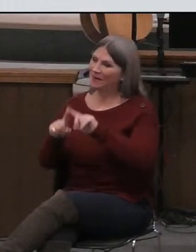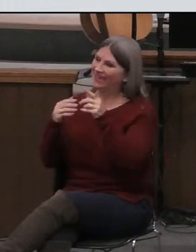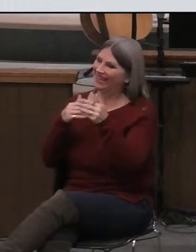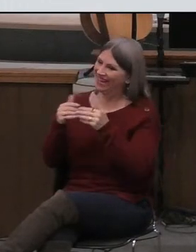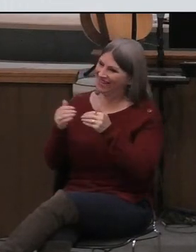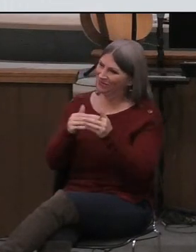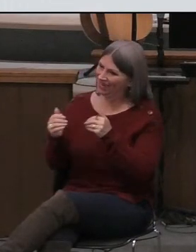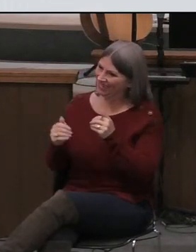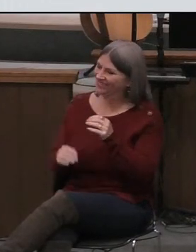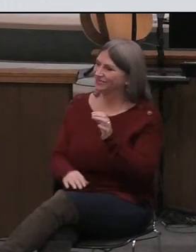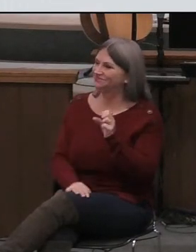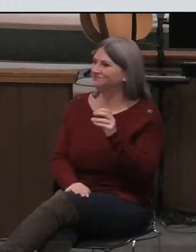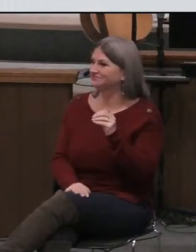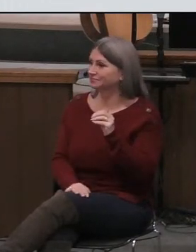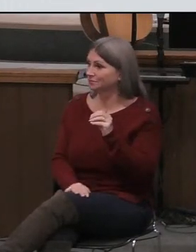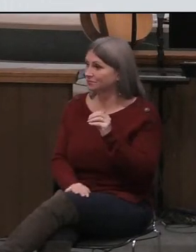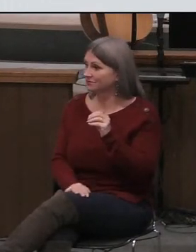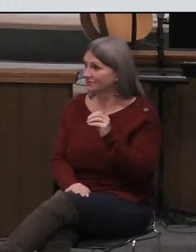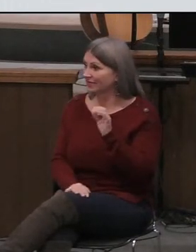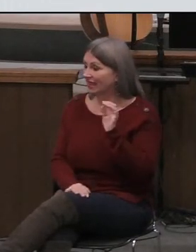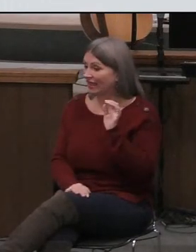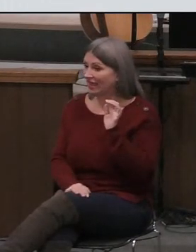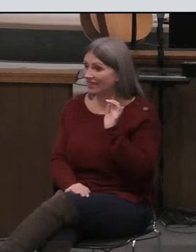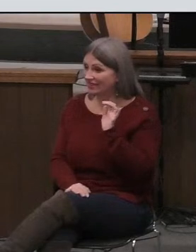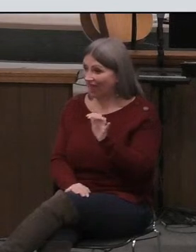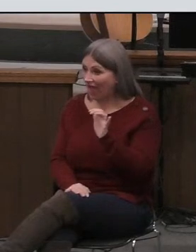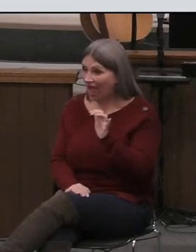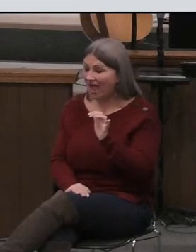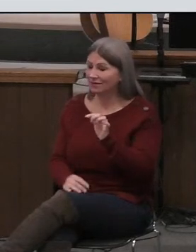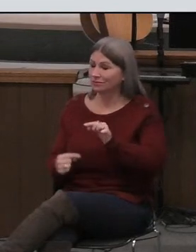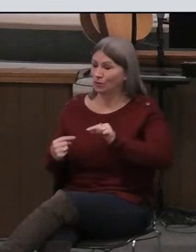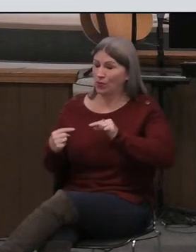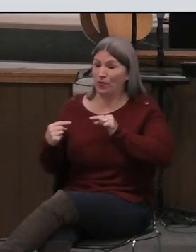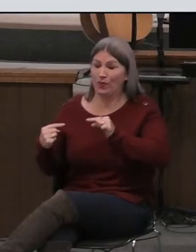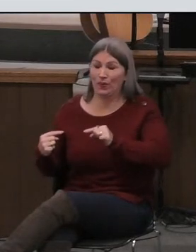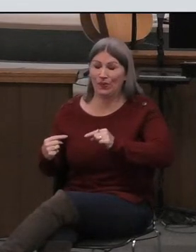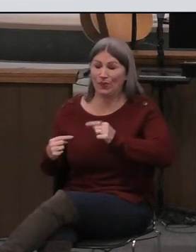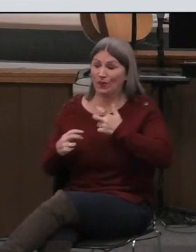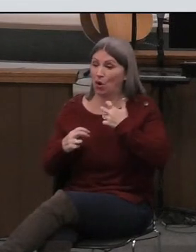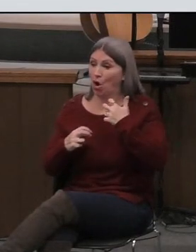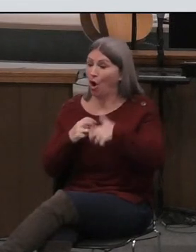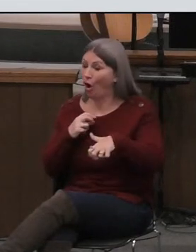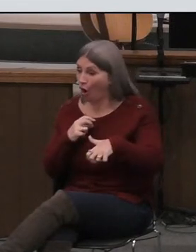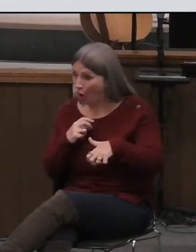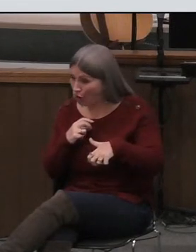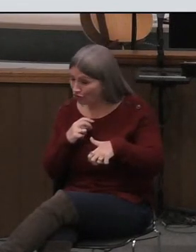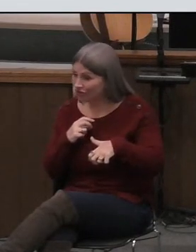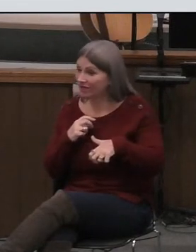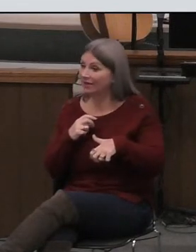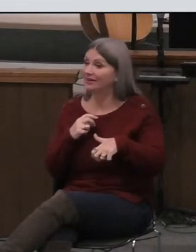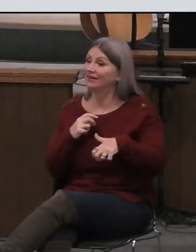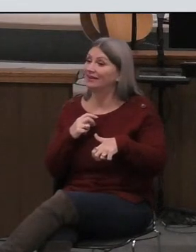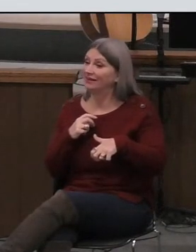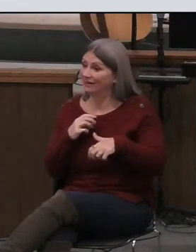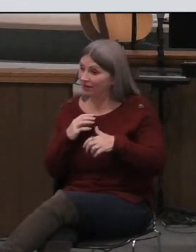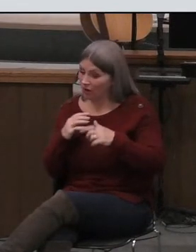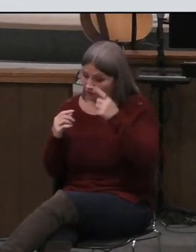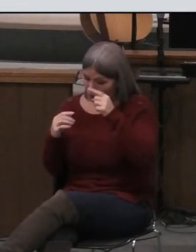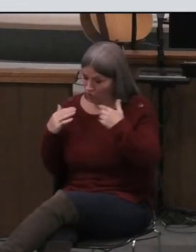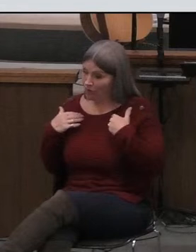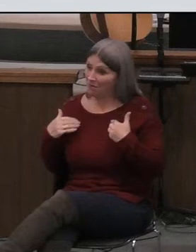But it is a grueling, hard thing on your